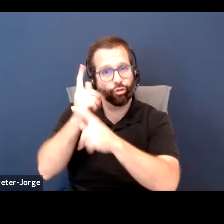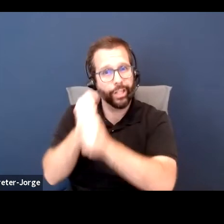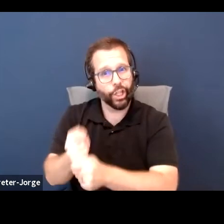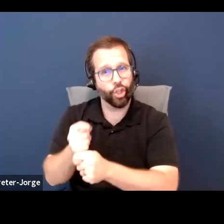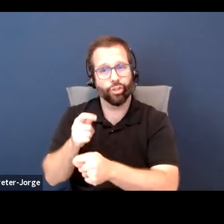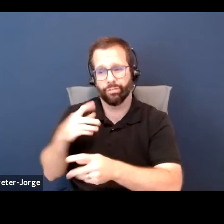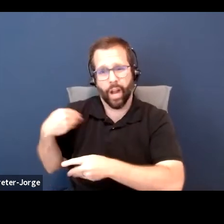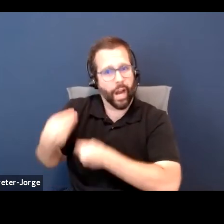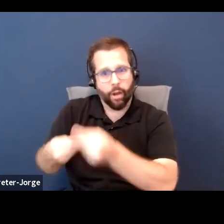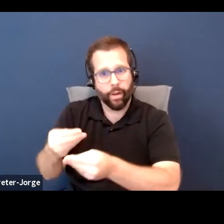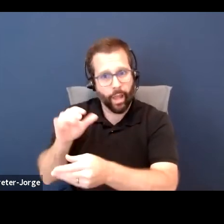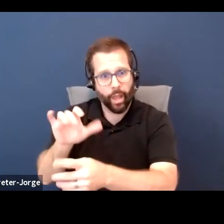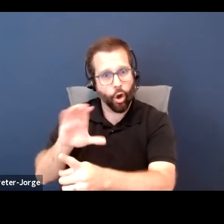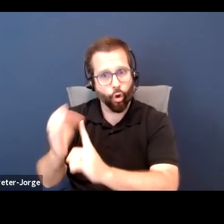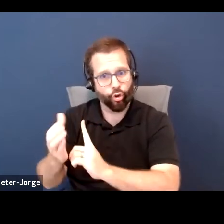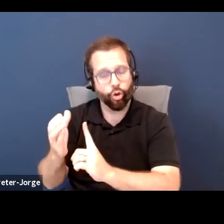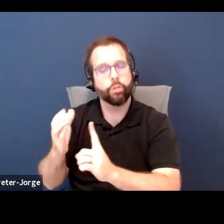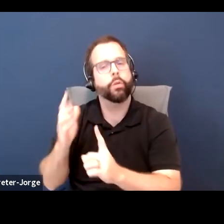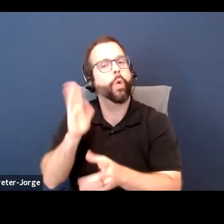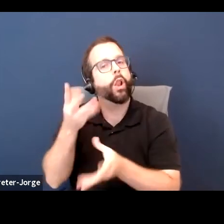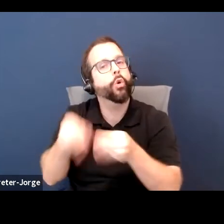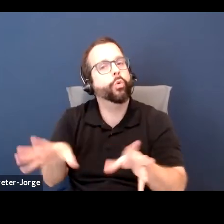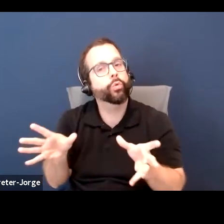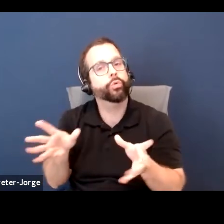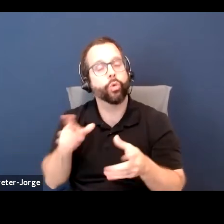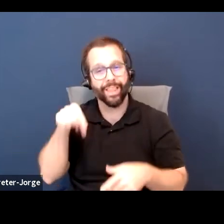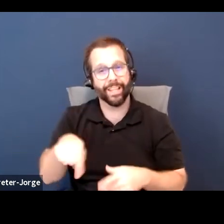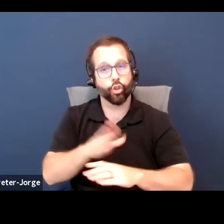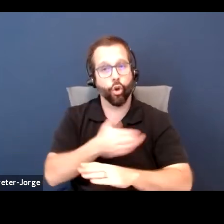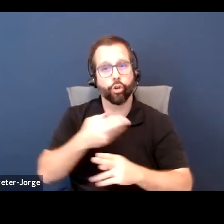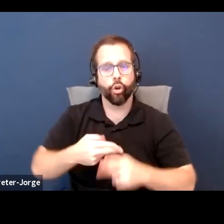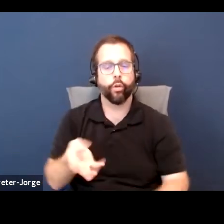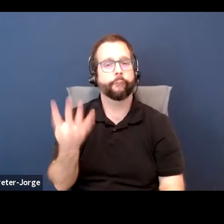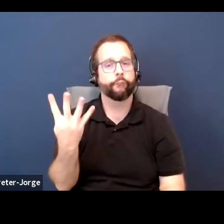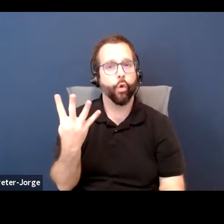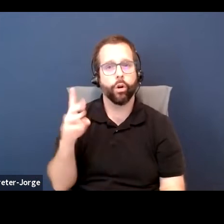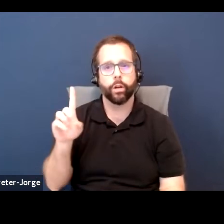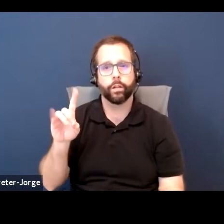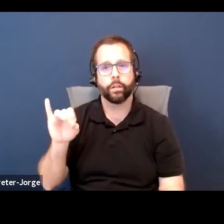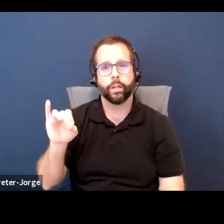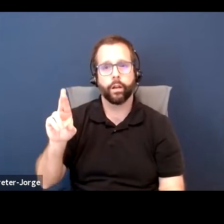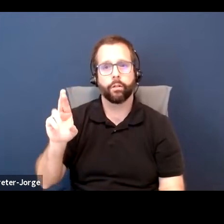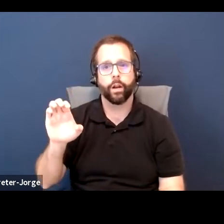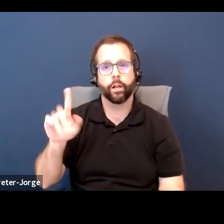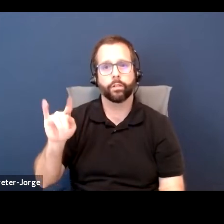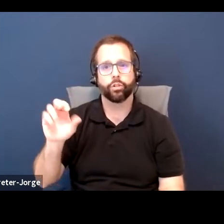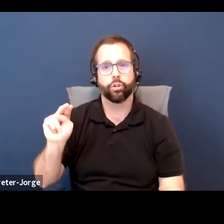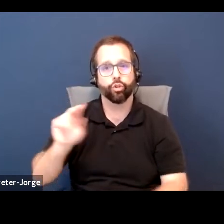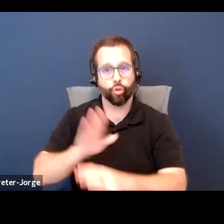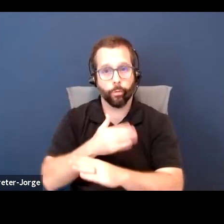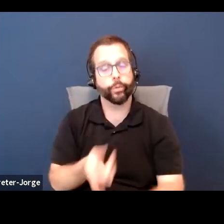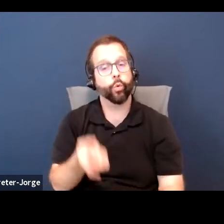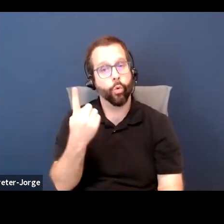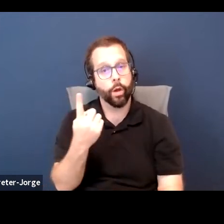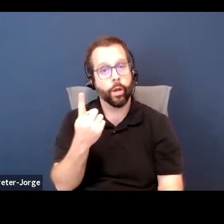And so this song is a four direction song. One of the main courses you're going to hear in it is going to